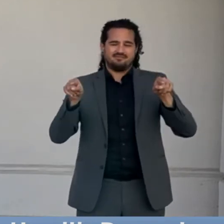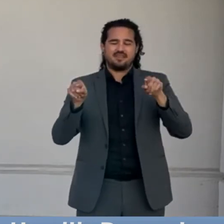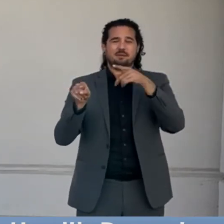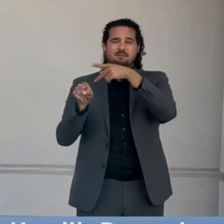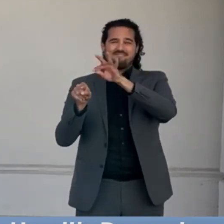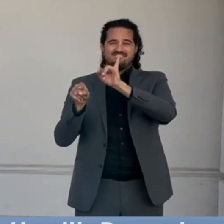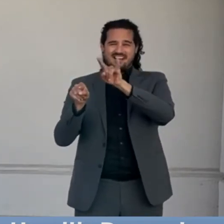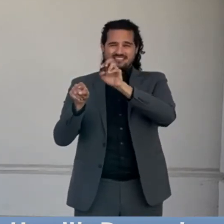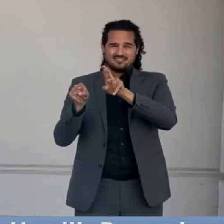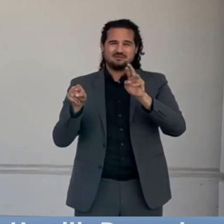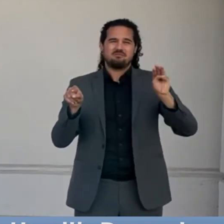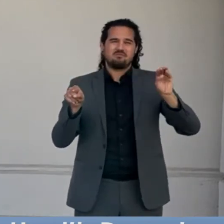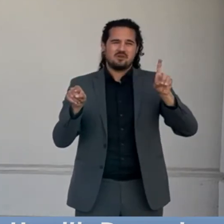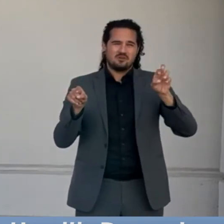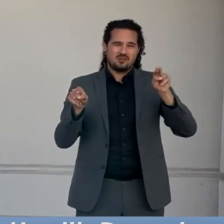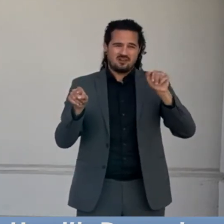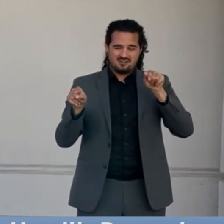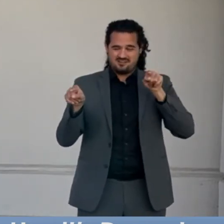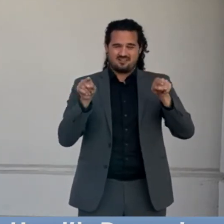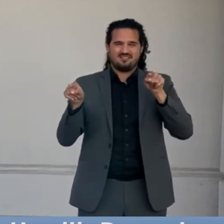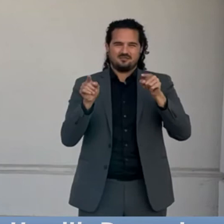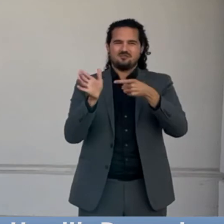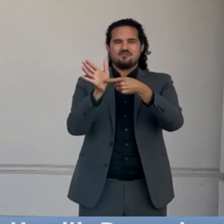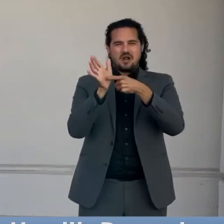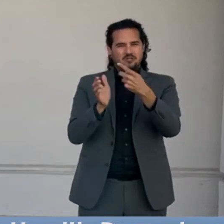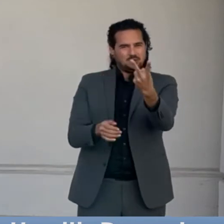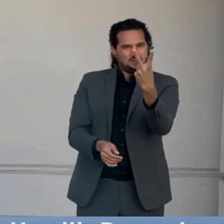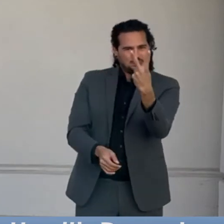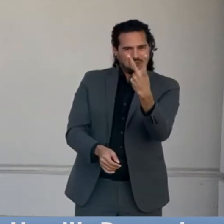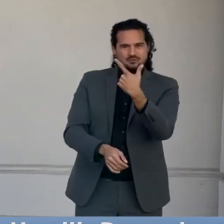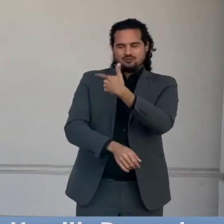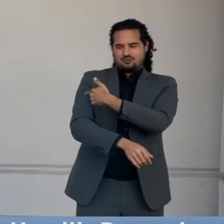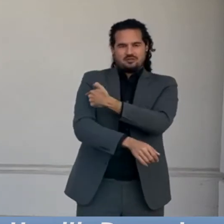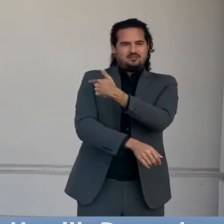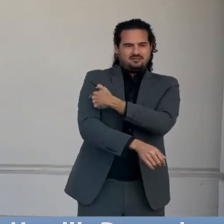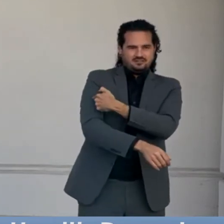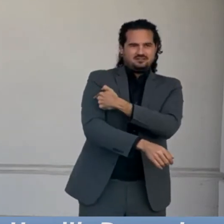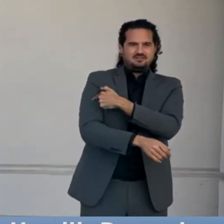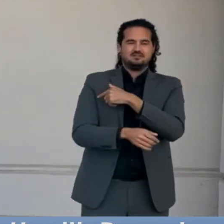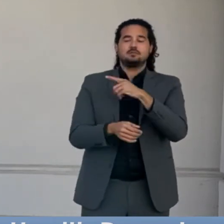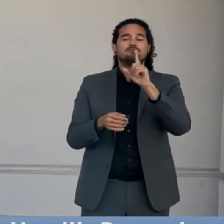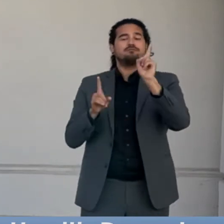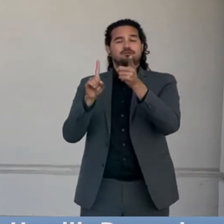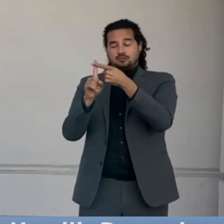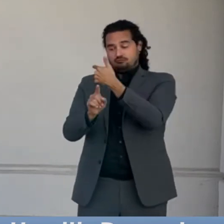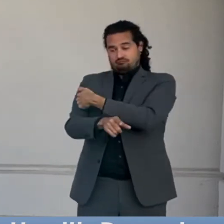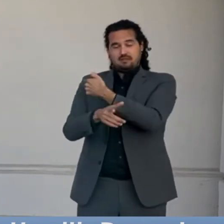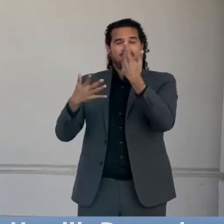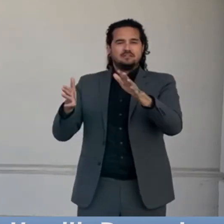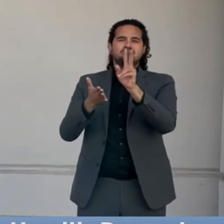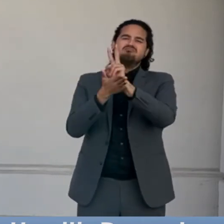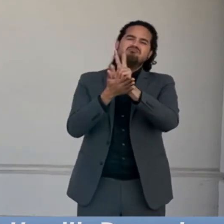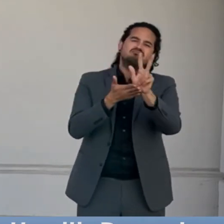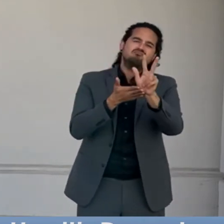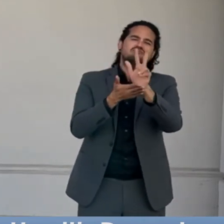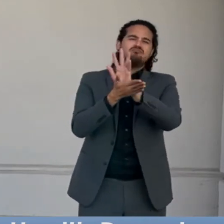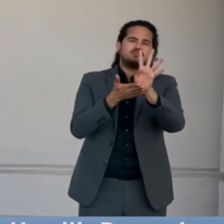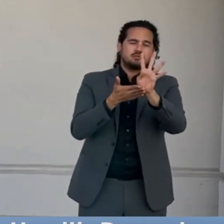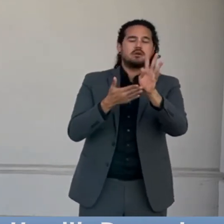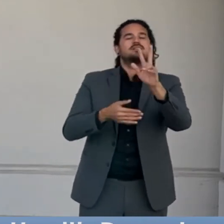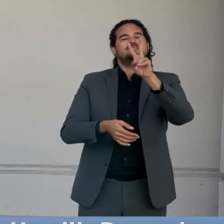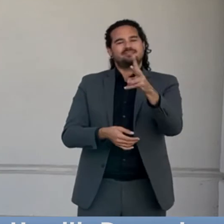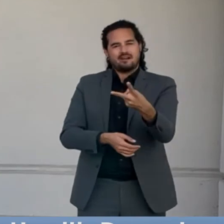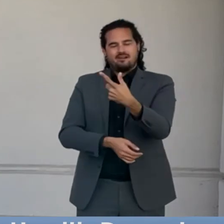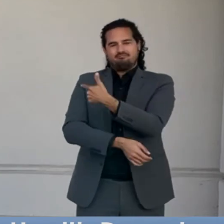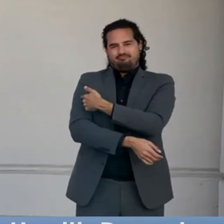a 2-dose regimen separated by 3 to 4 weeks, depending on the vaccine. Go to Caroline. Doctor, who comes